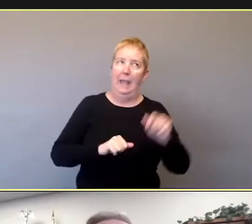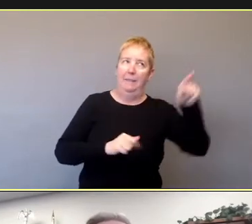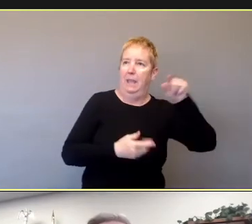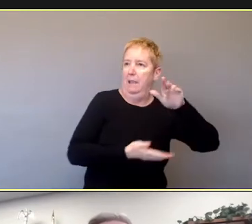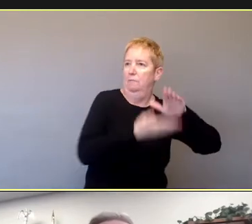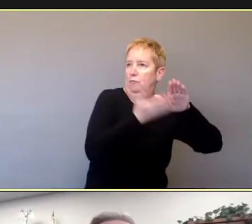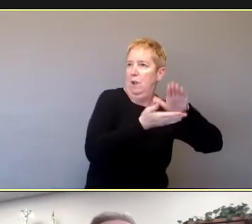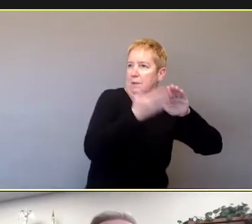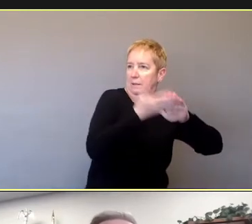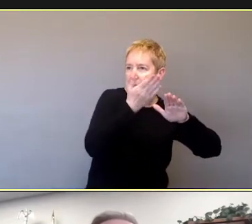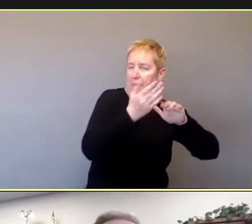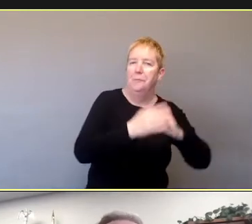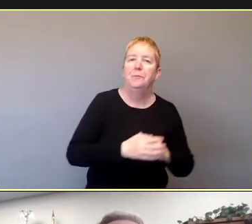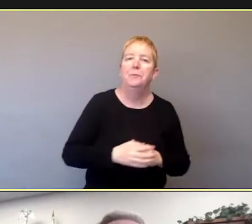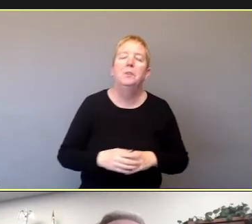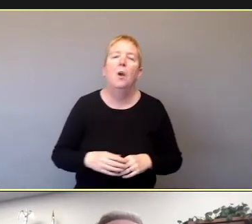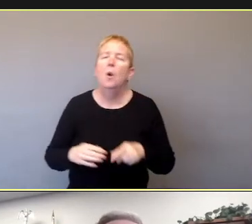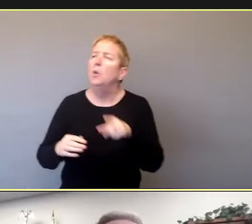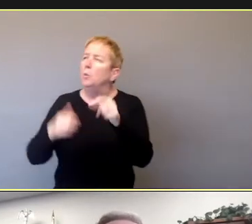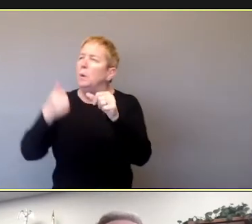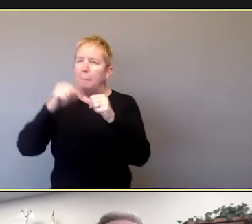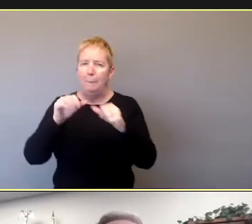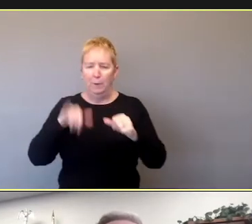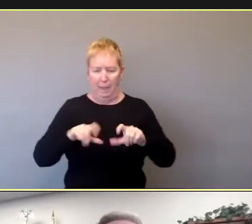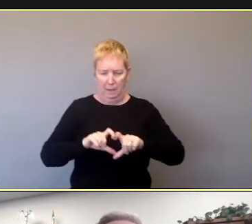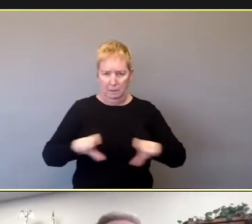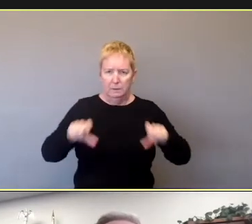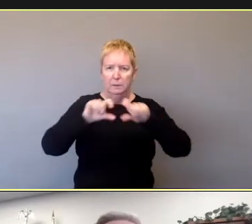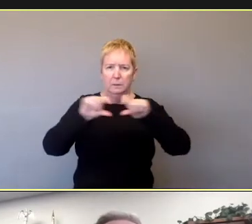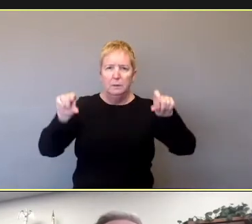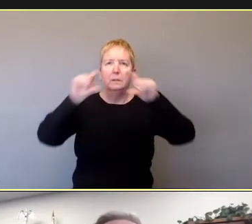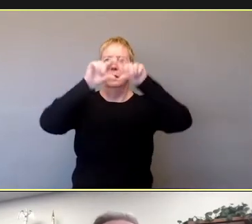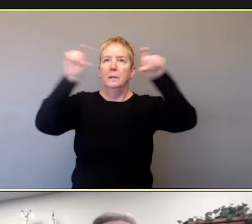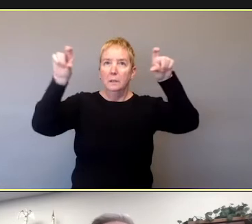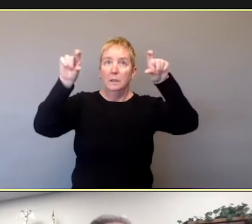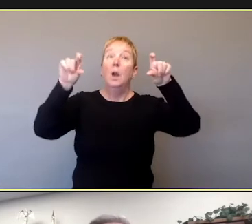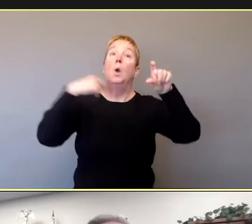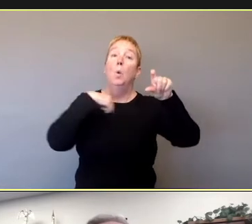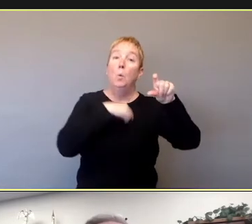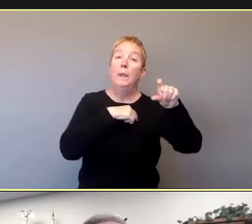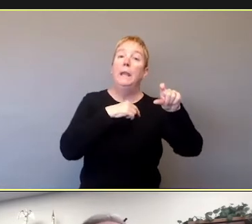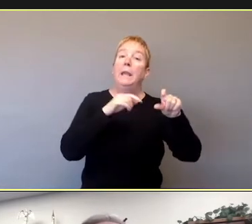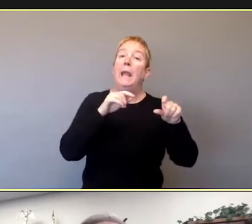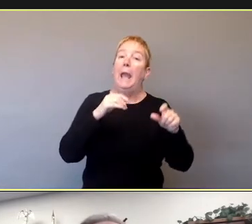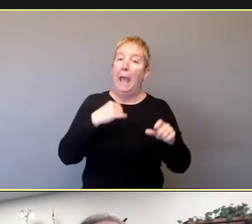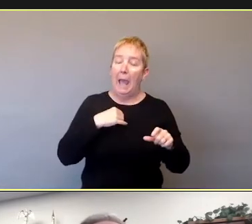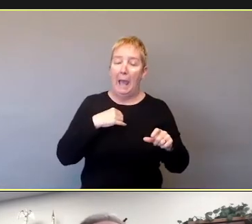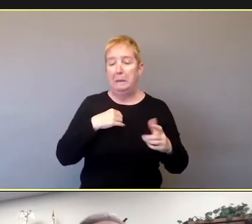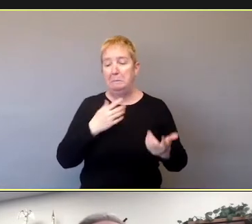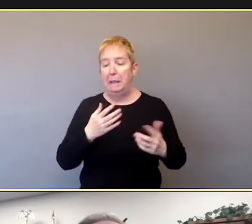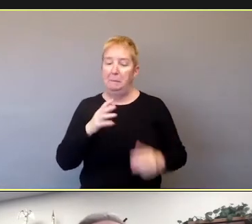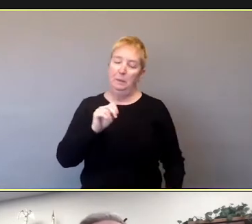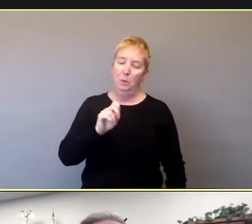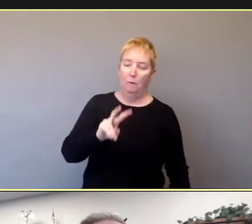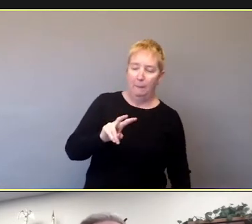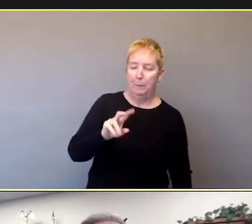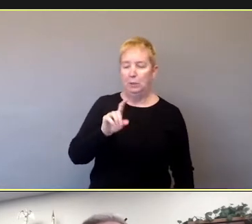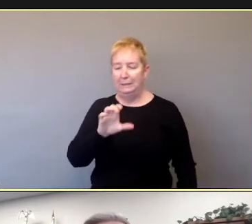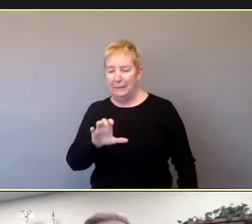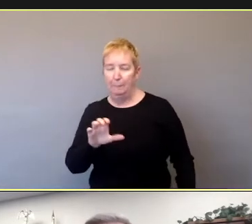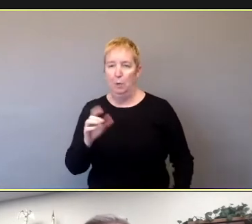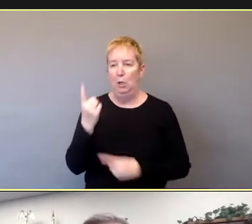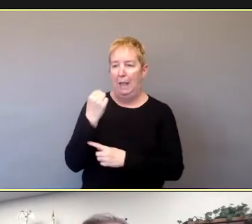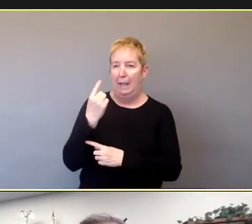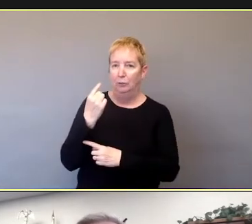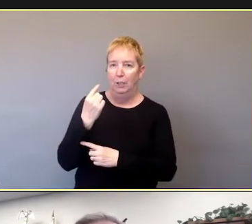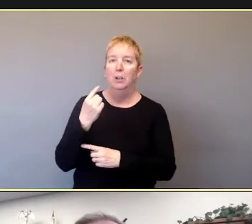And so you can see we spent a very brief amount of time, it was only about a month in November, December last year